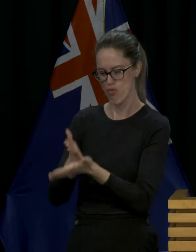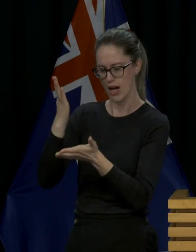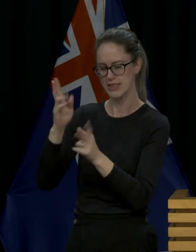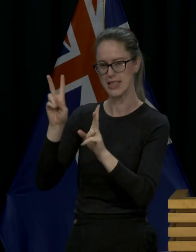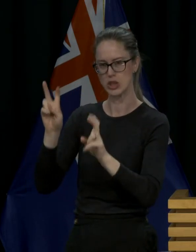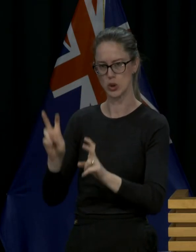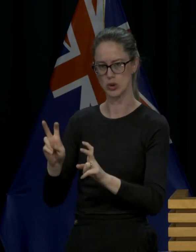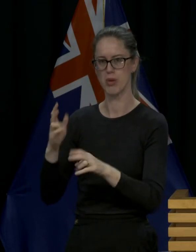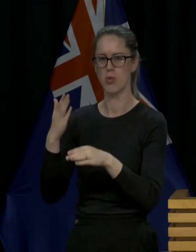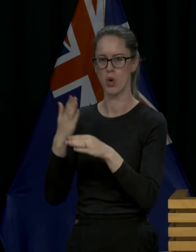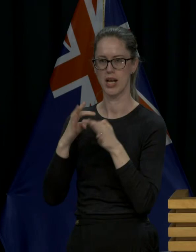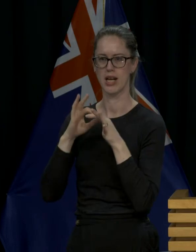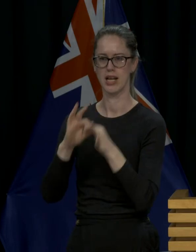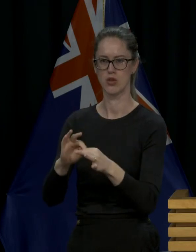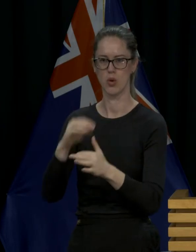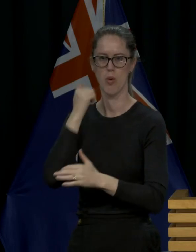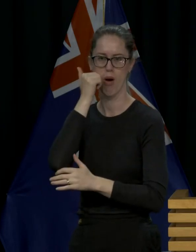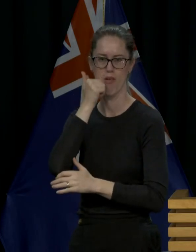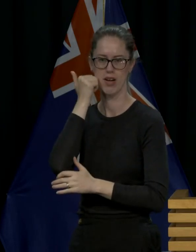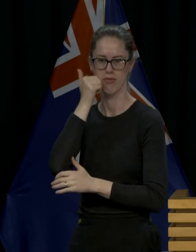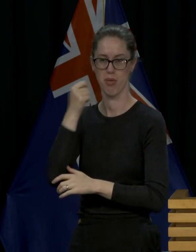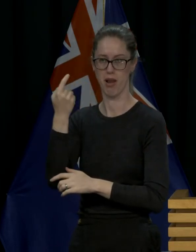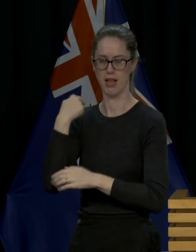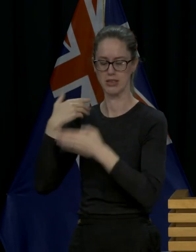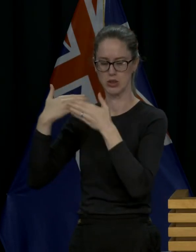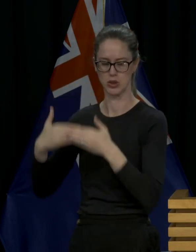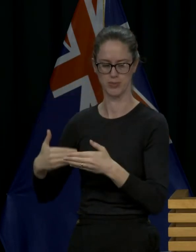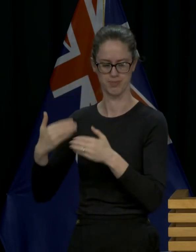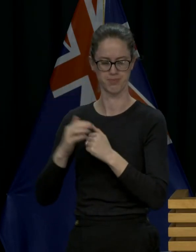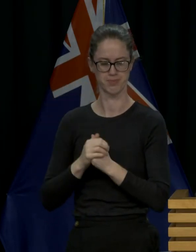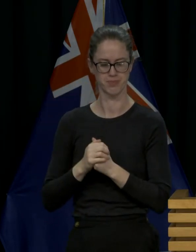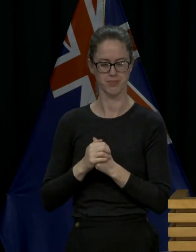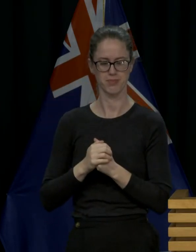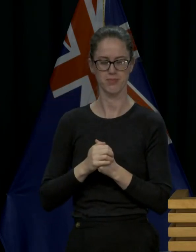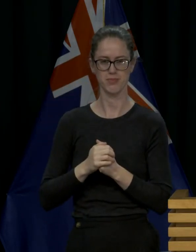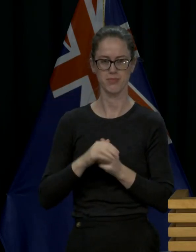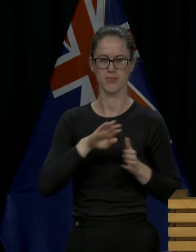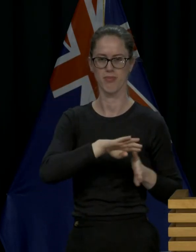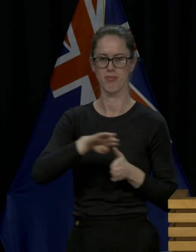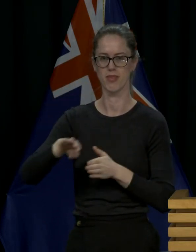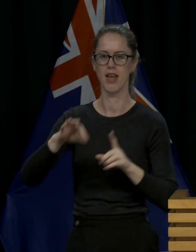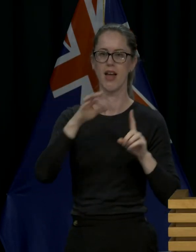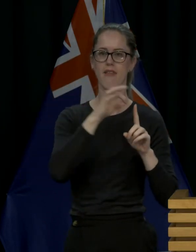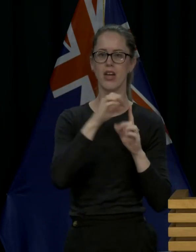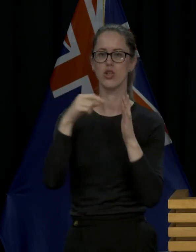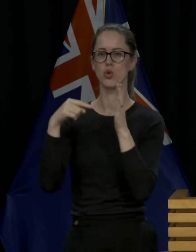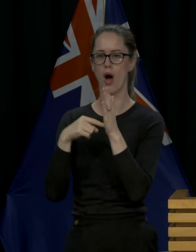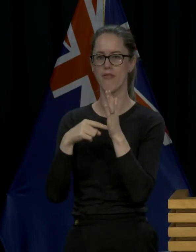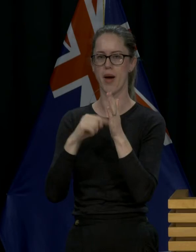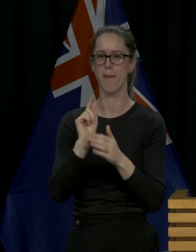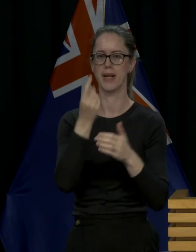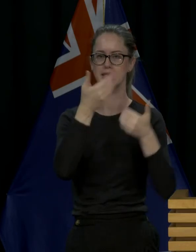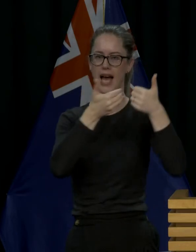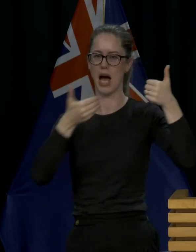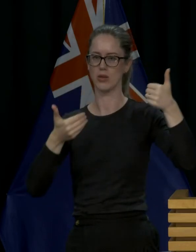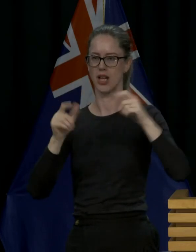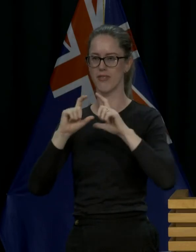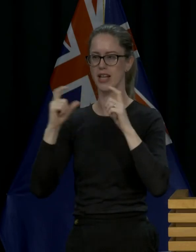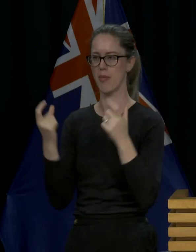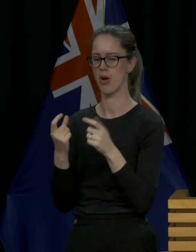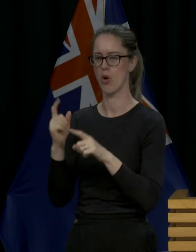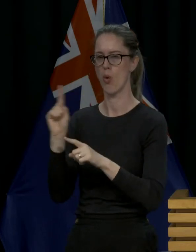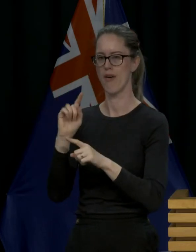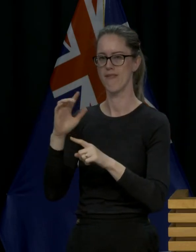that we've been working with Māoridom on in the last term. Phil Twyford will be a minister outside of Cabinet